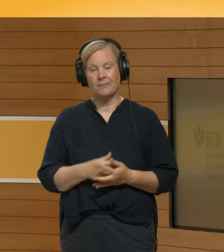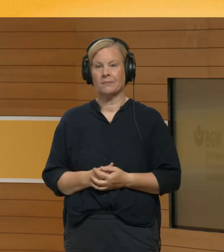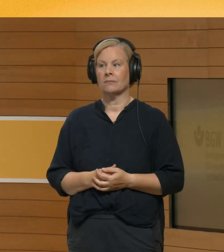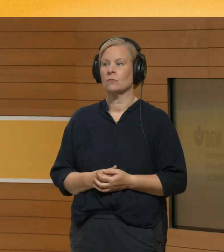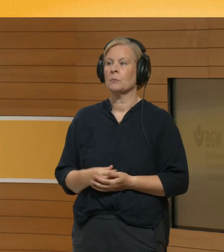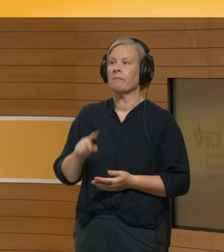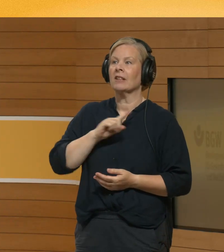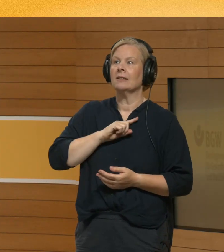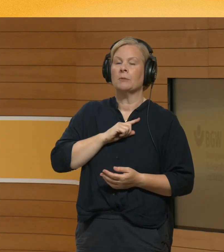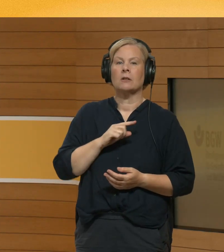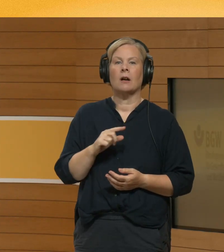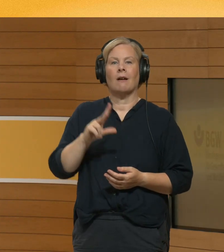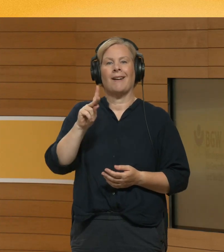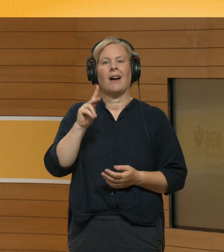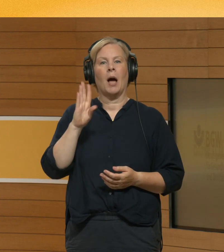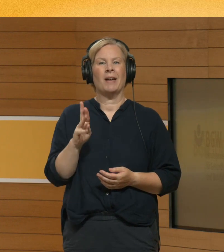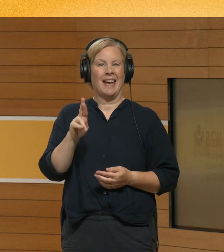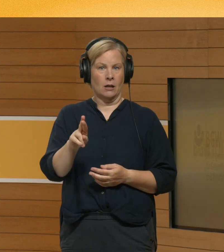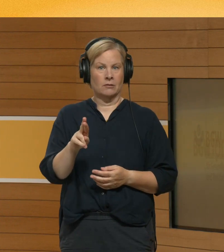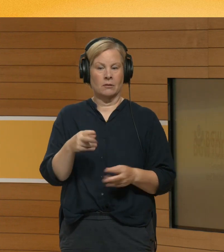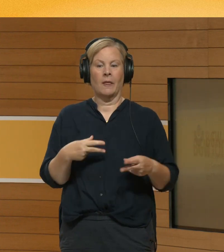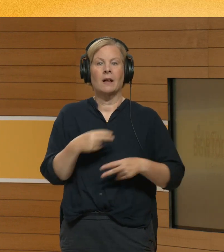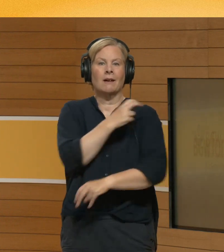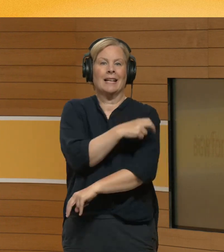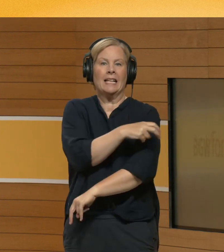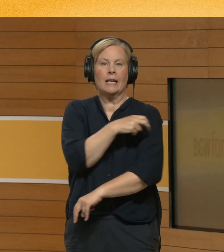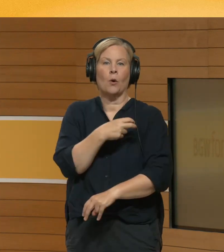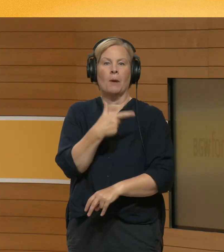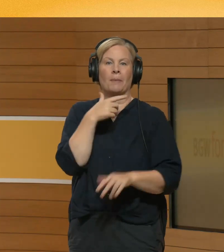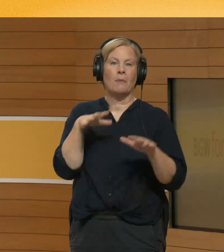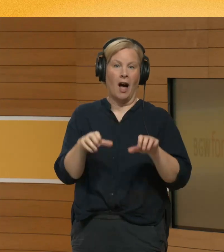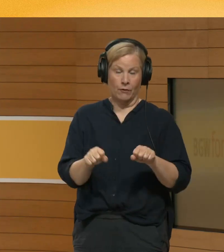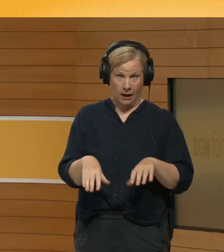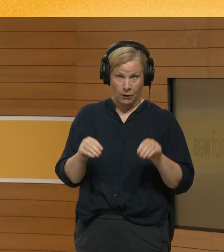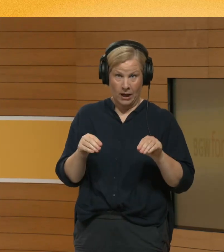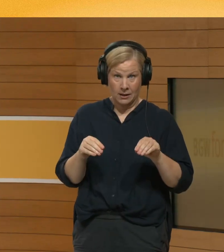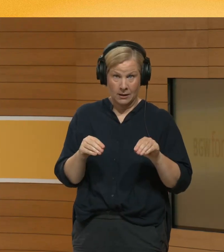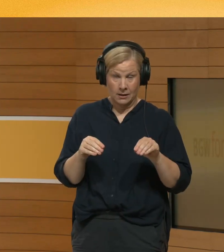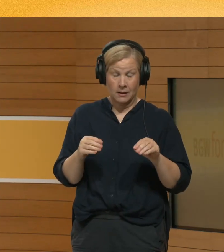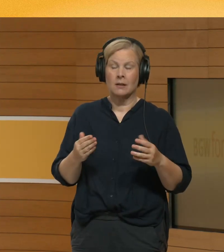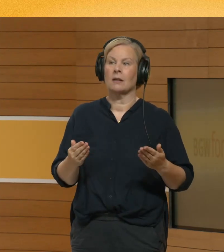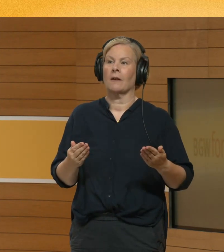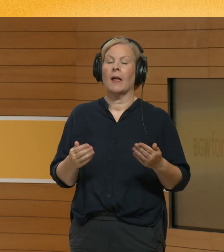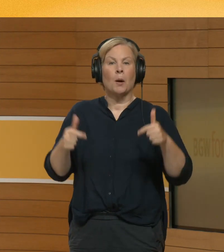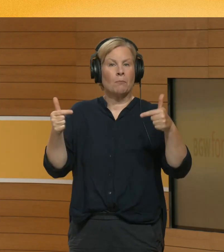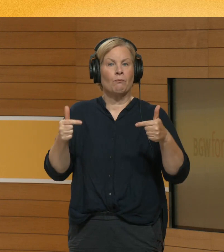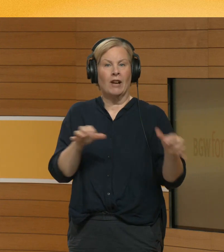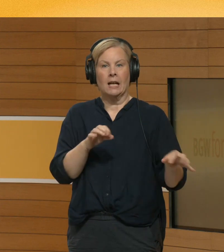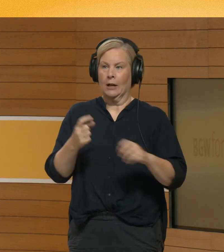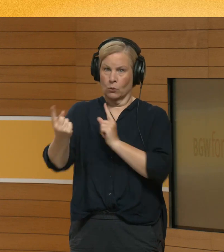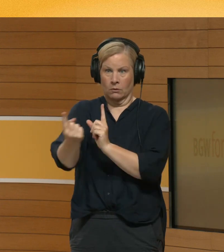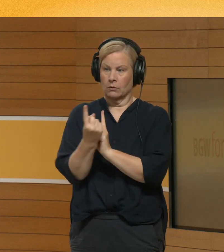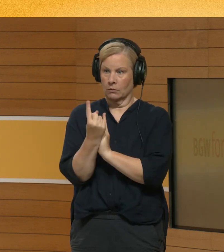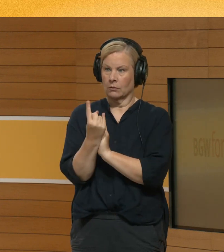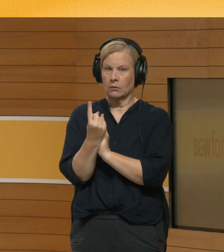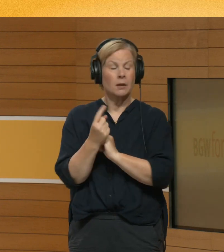chief nursing officer had the vision to get to a Magnet hospital, and then we had the possibility to get to the Magnet for Europe study,